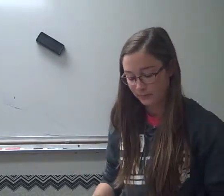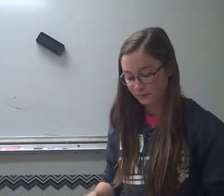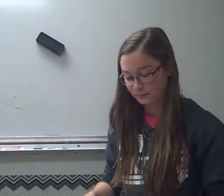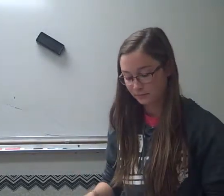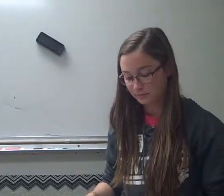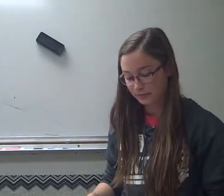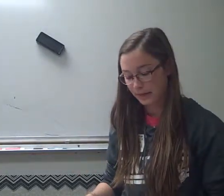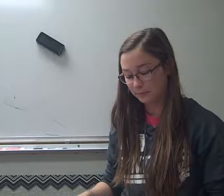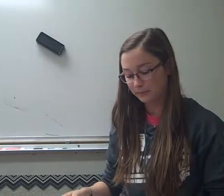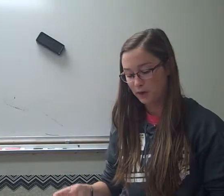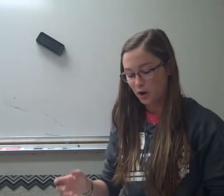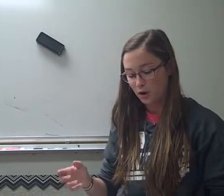Okay.